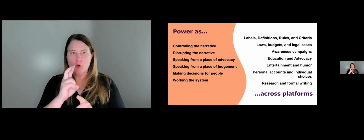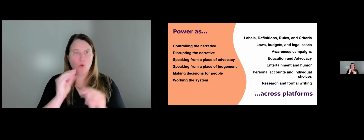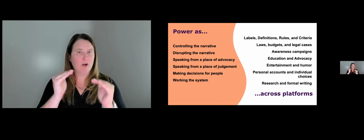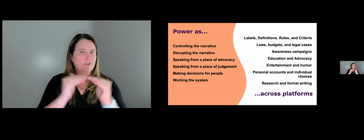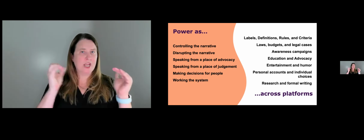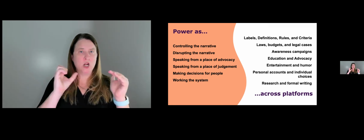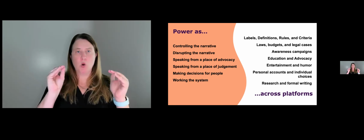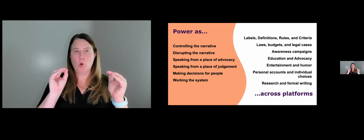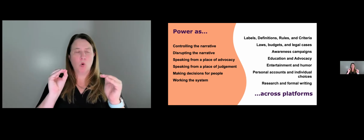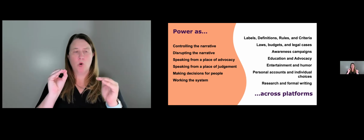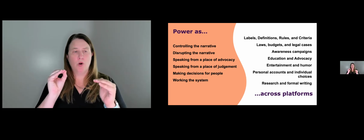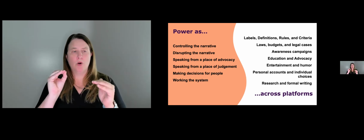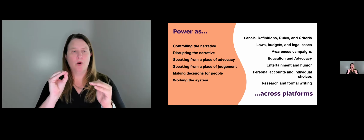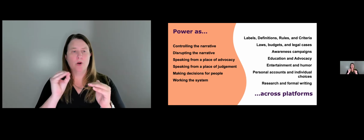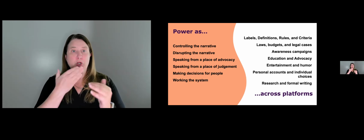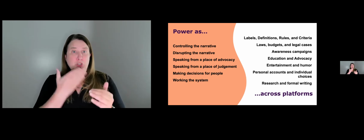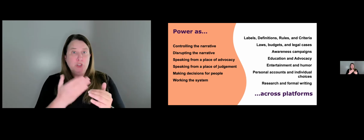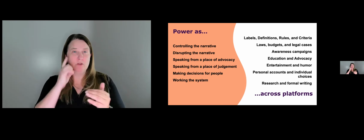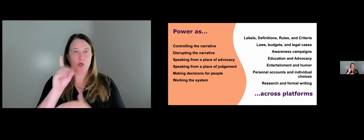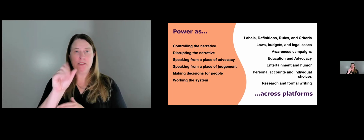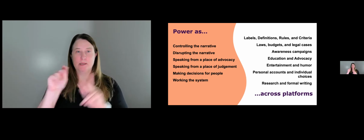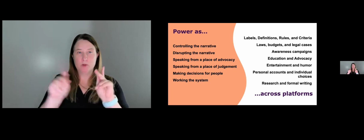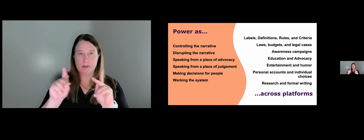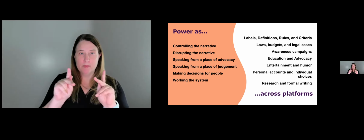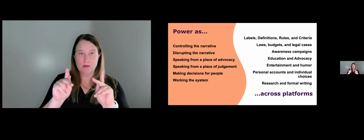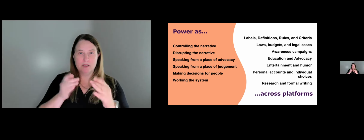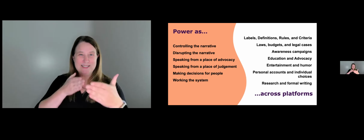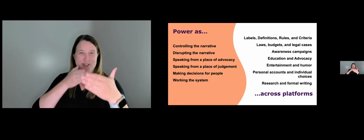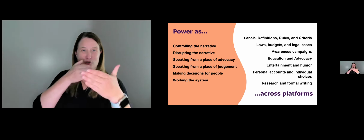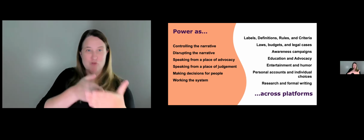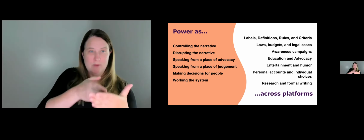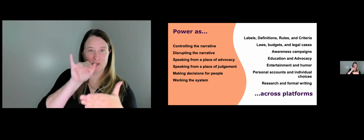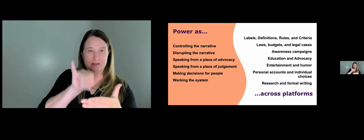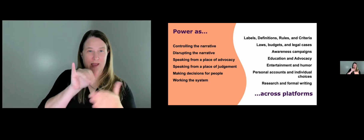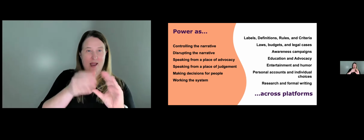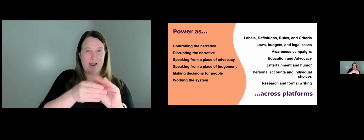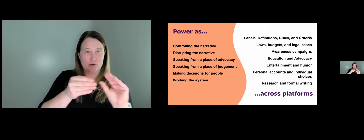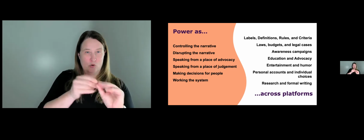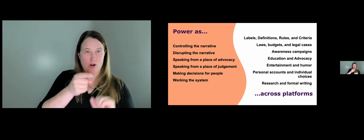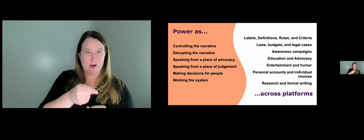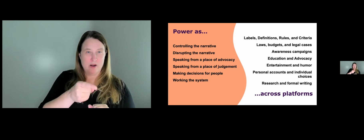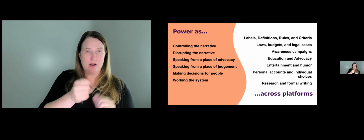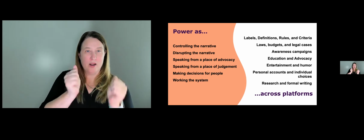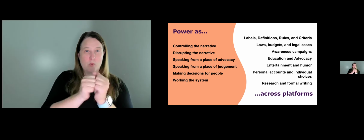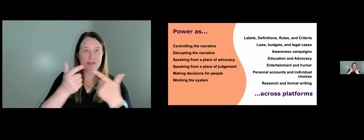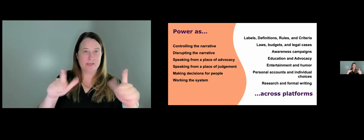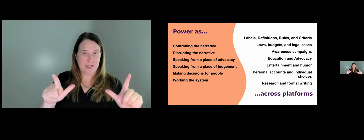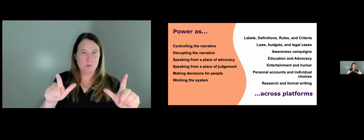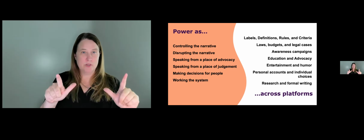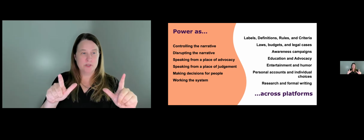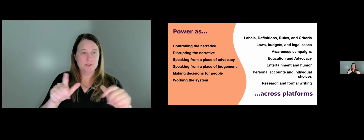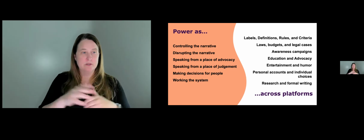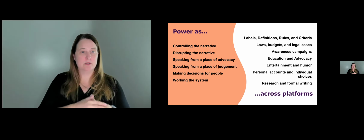narrative if something is not appropriate or fair or good for folks with disability. How do